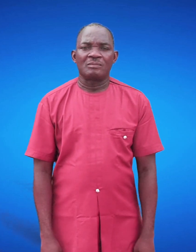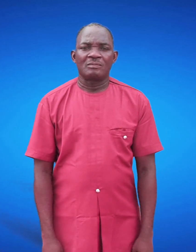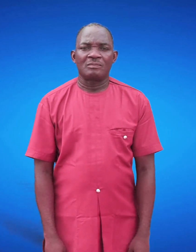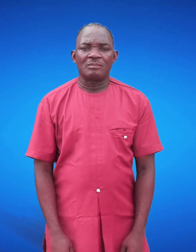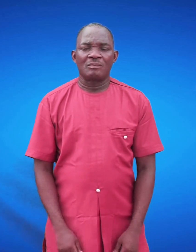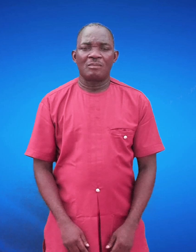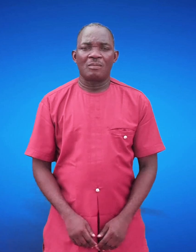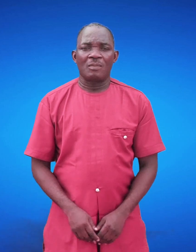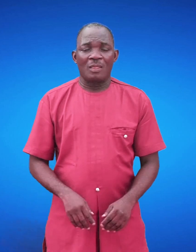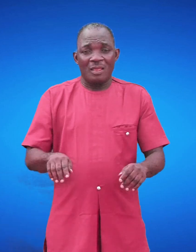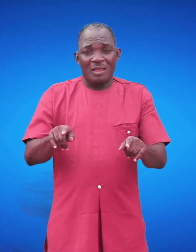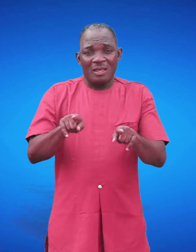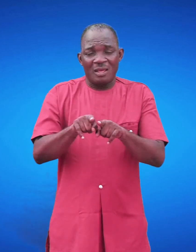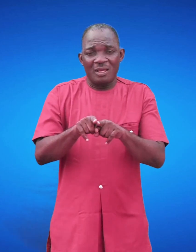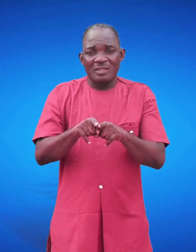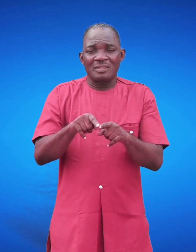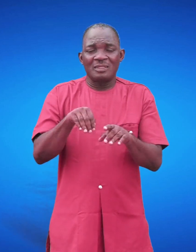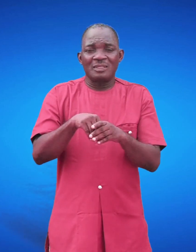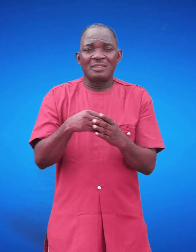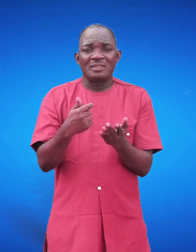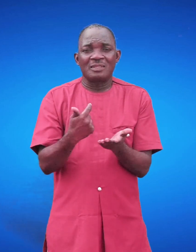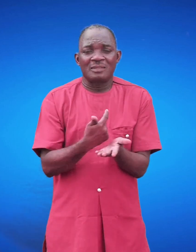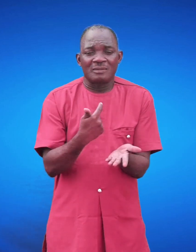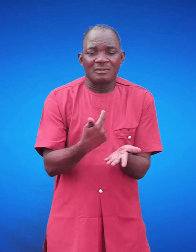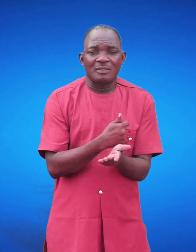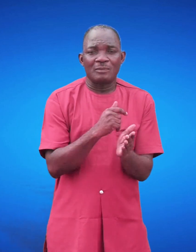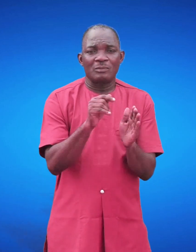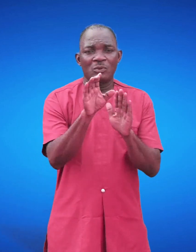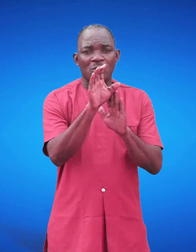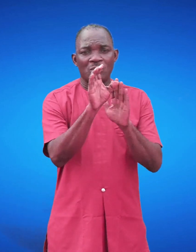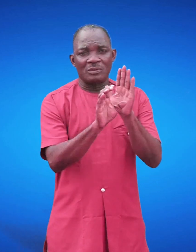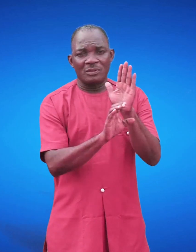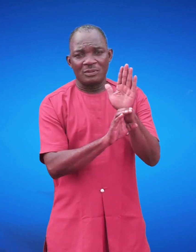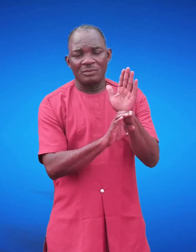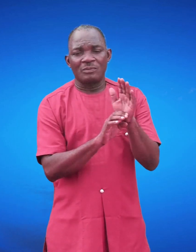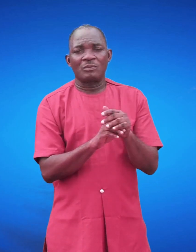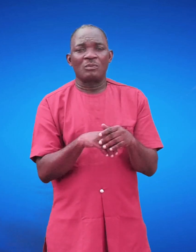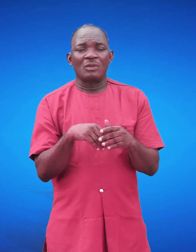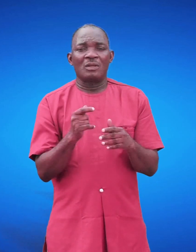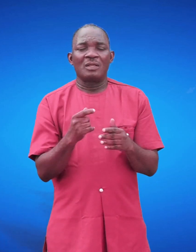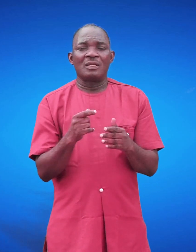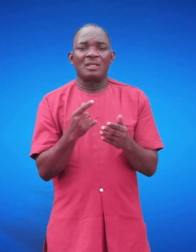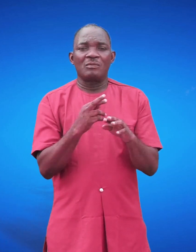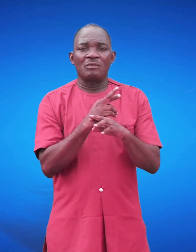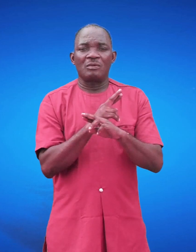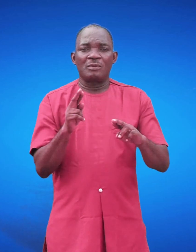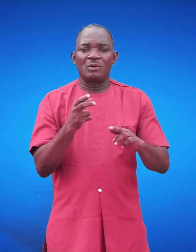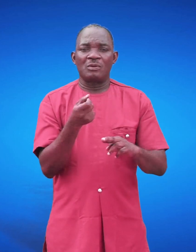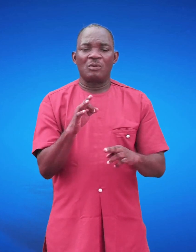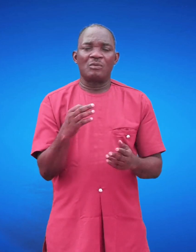Per the 1992 Constitution of the Republic of